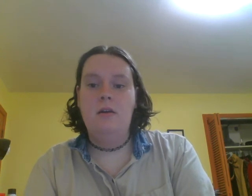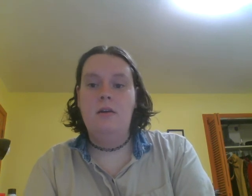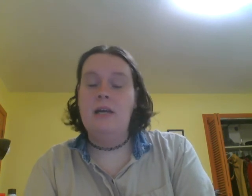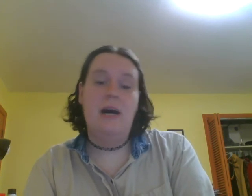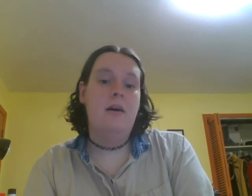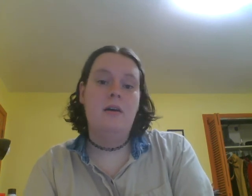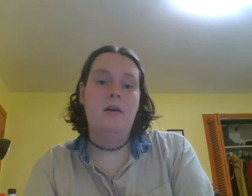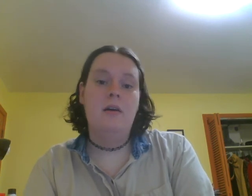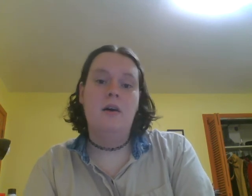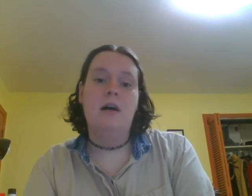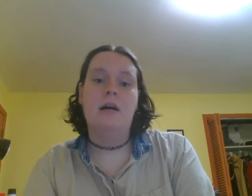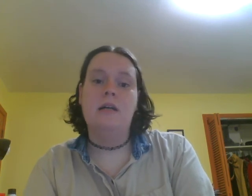yeah.